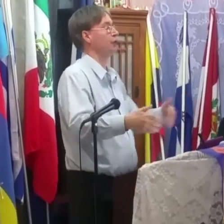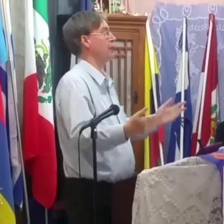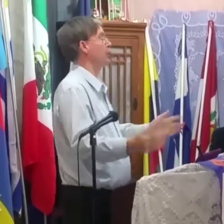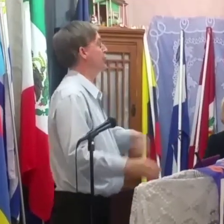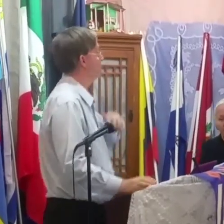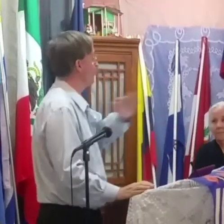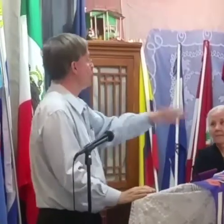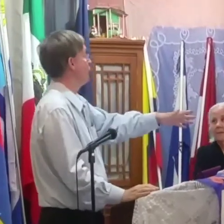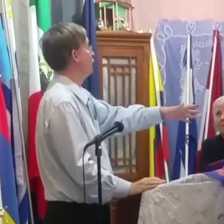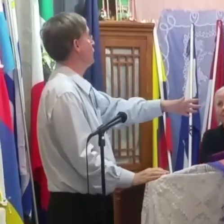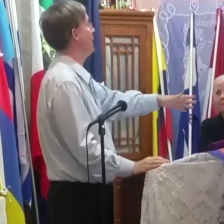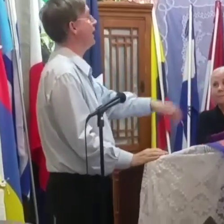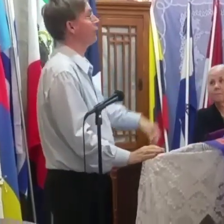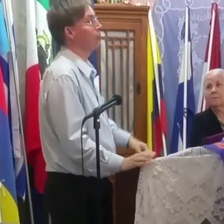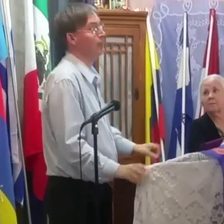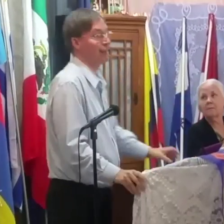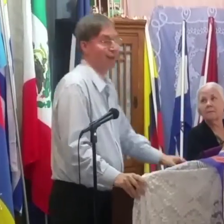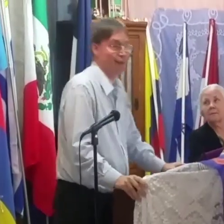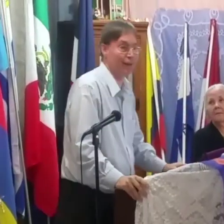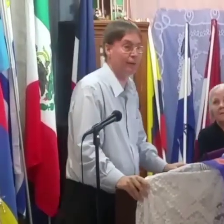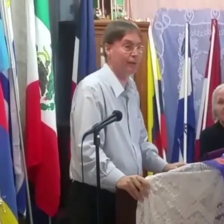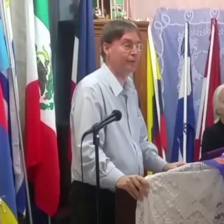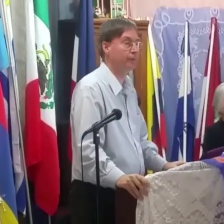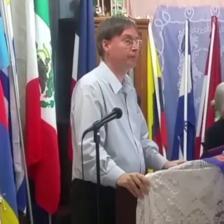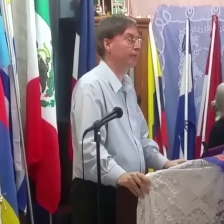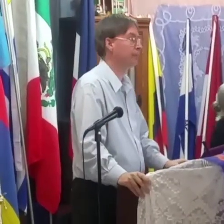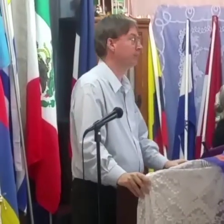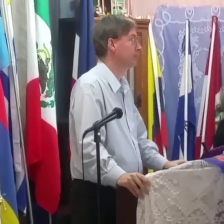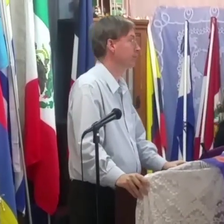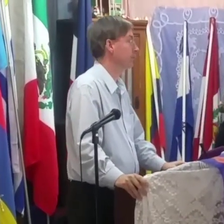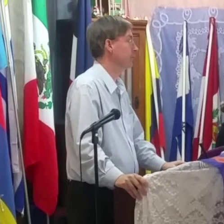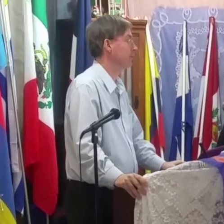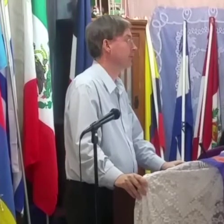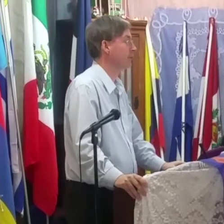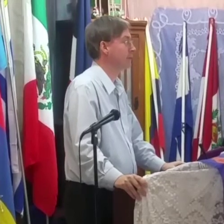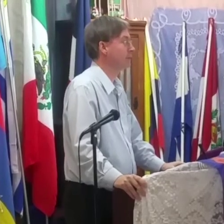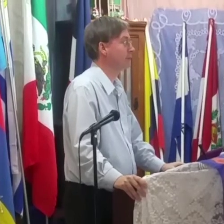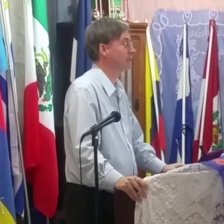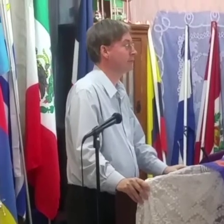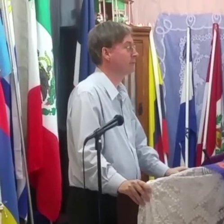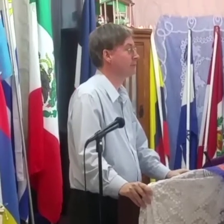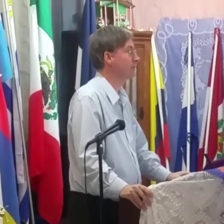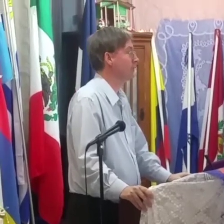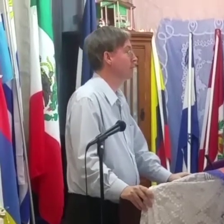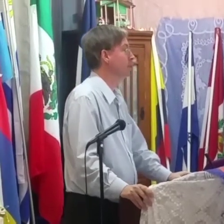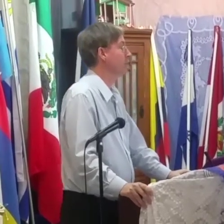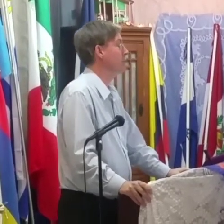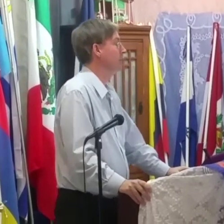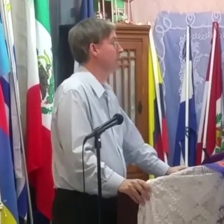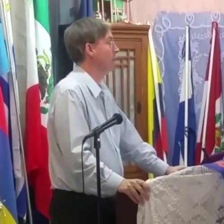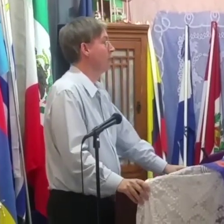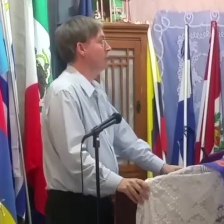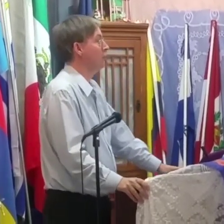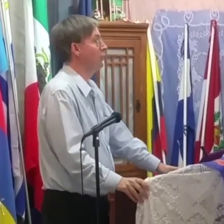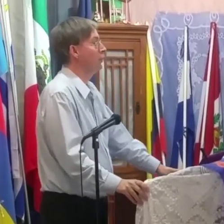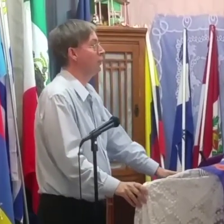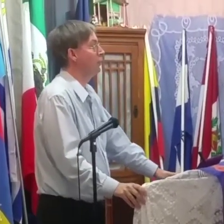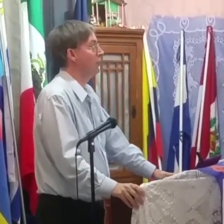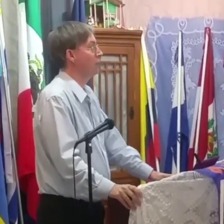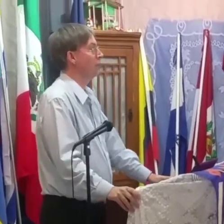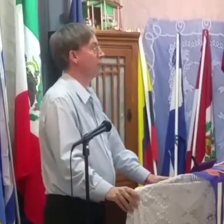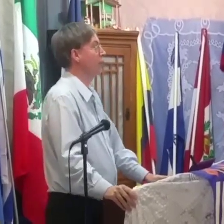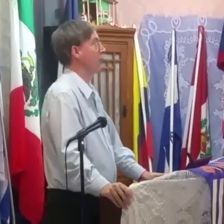Such as the same person crossing your path repeatedly. Cuando un cristiano salvo pasa por su